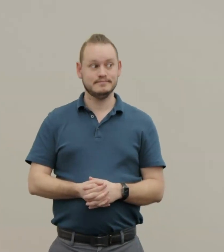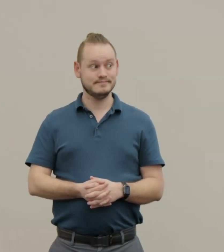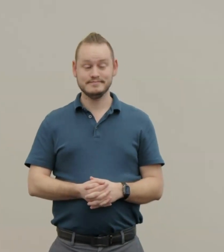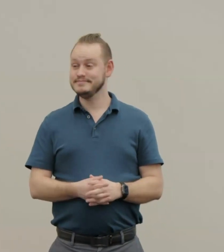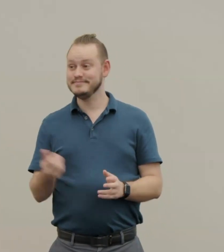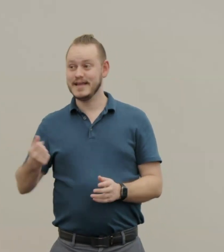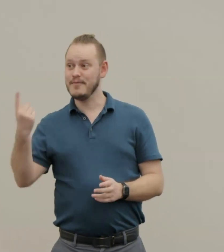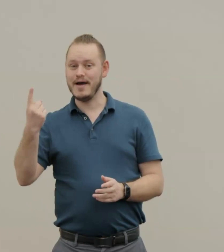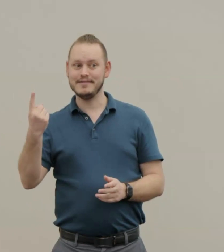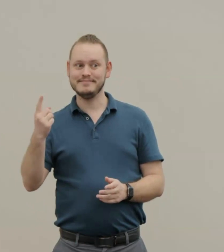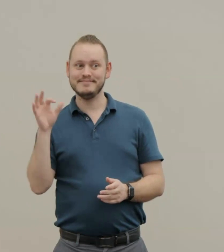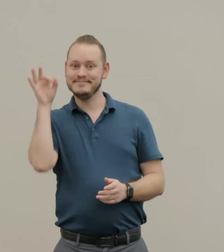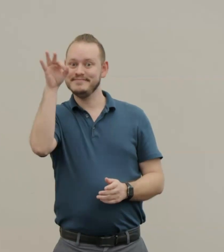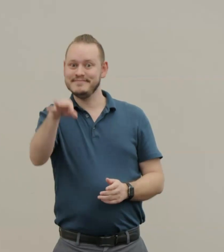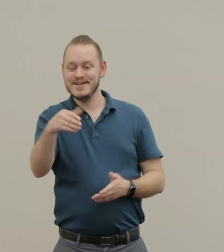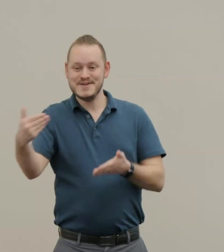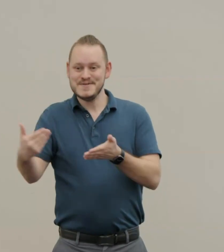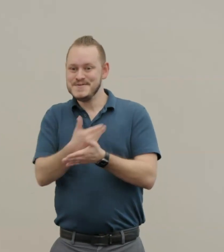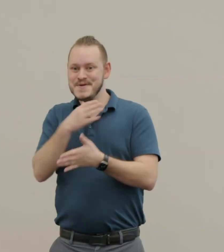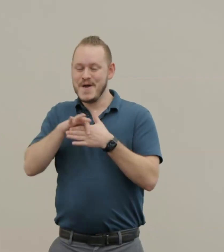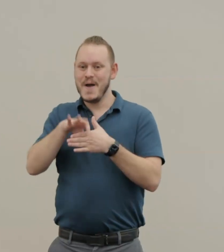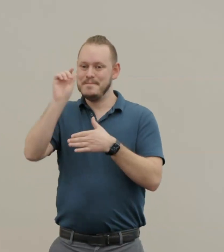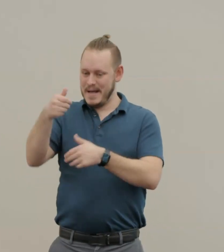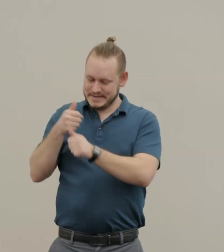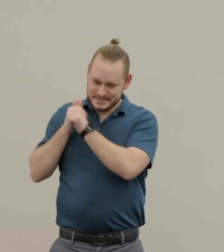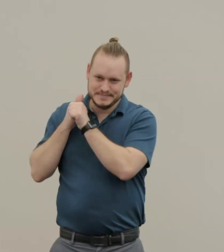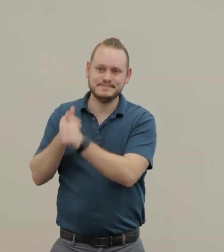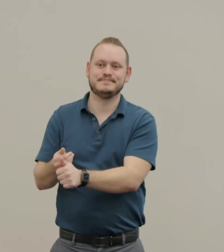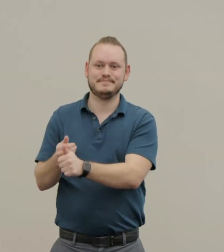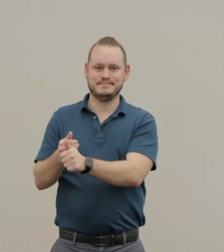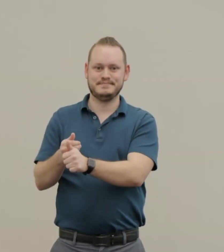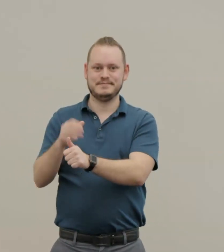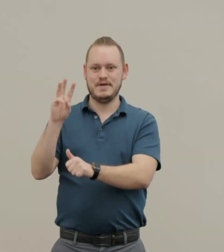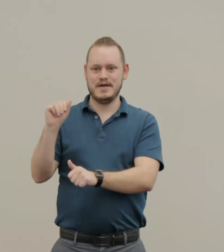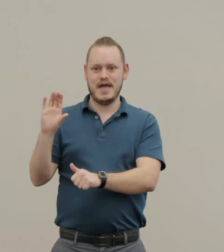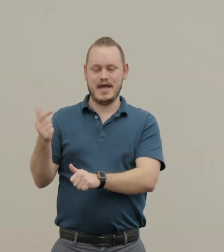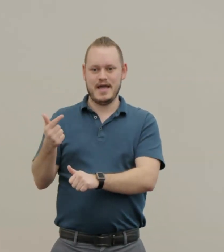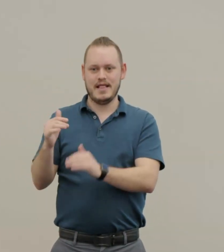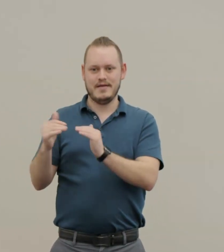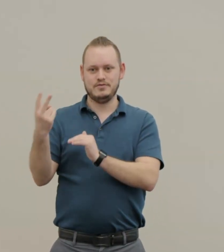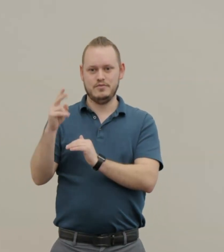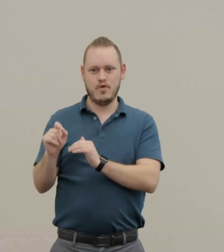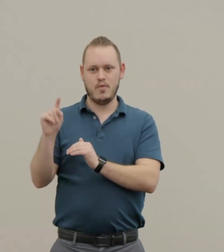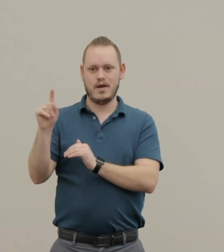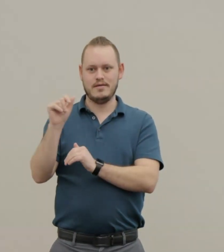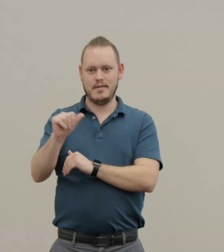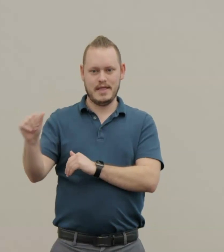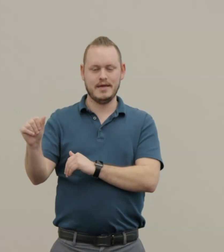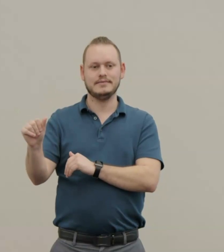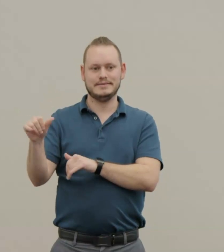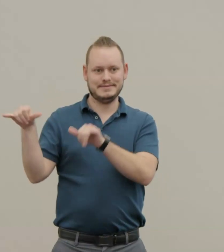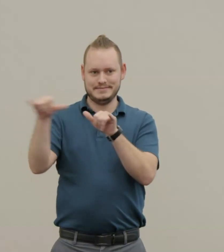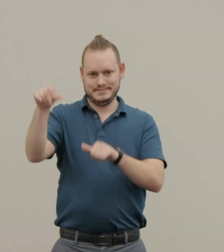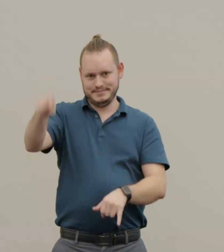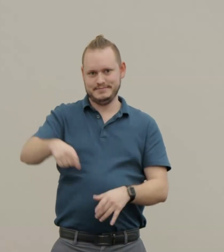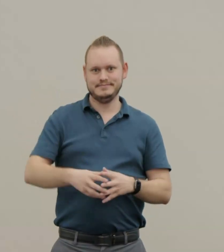Anyone? Any new content has to be made compliant to WCAG level 2.1 AA